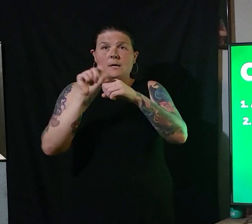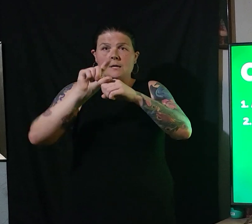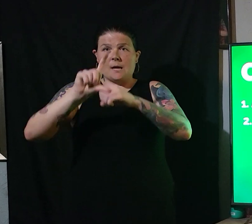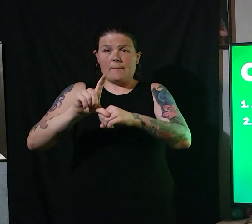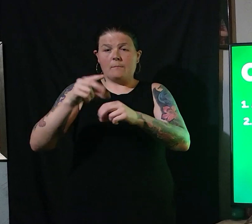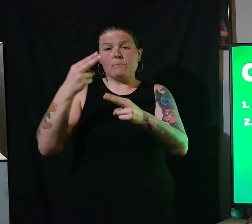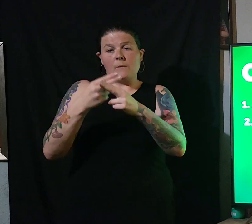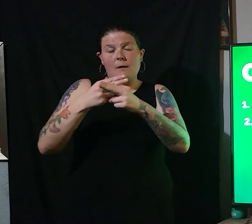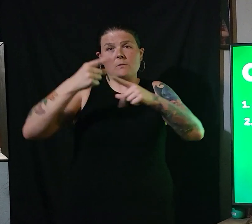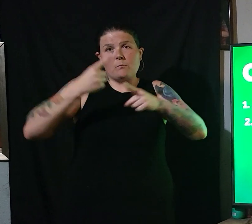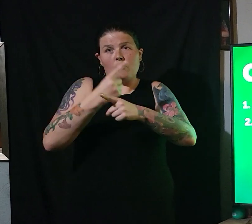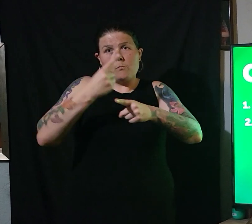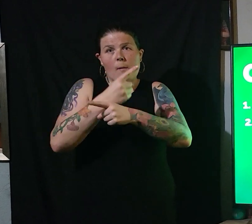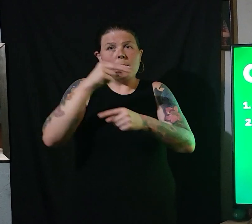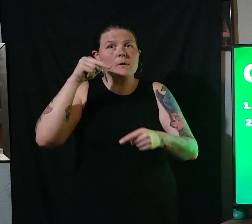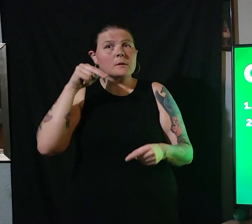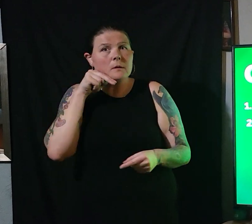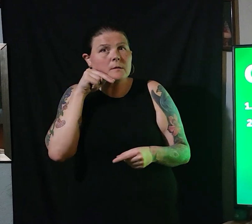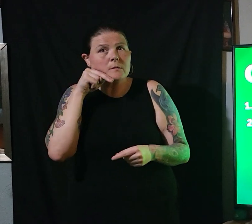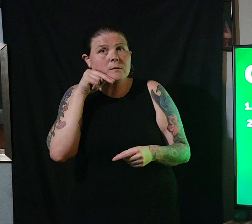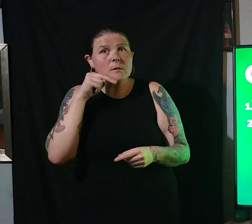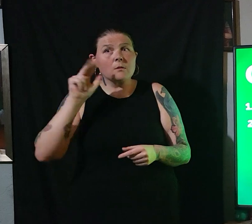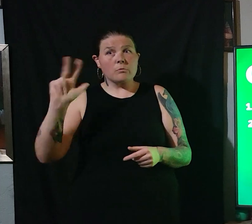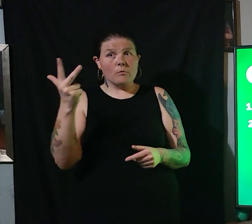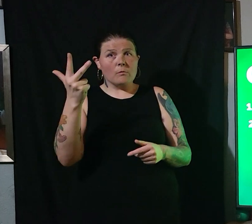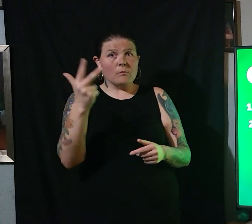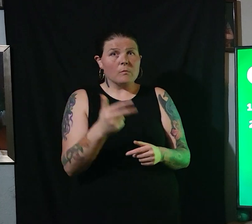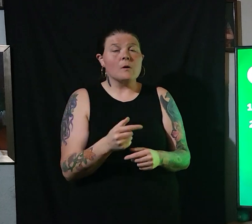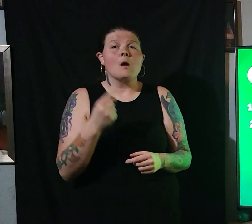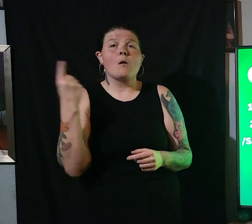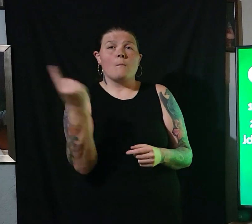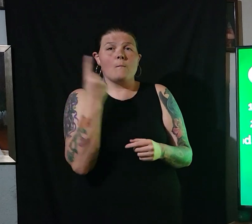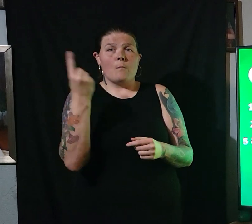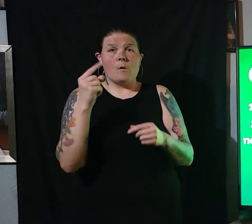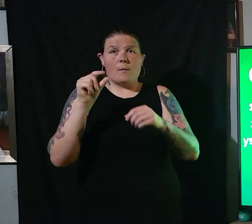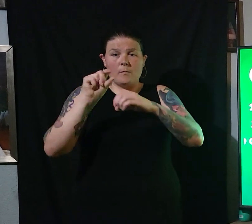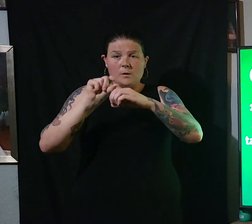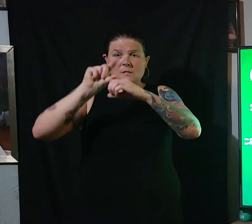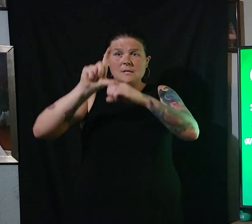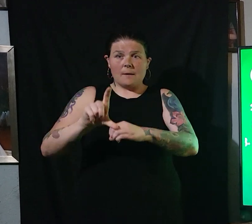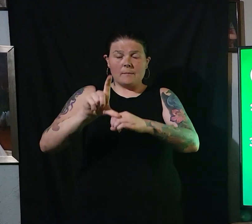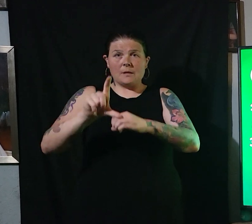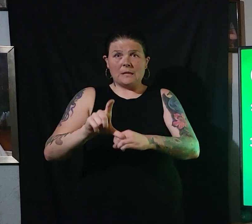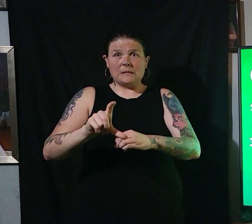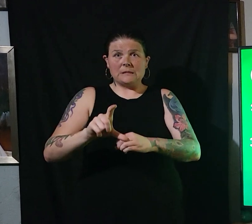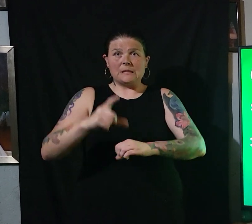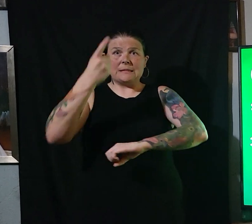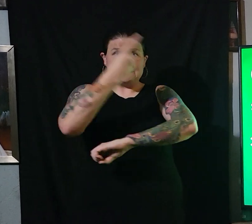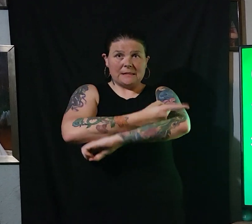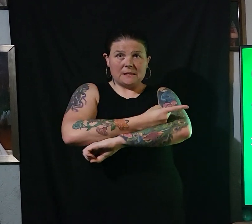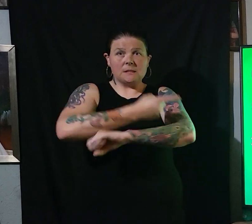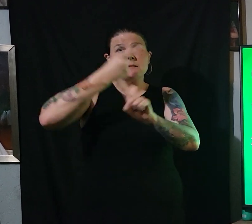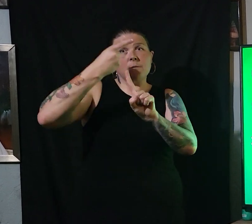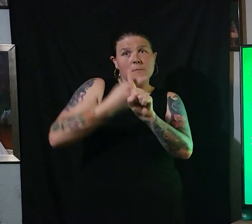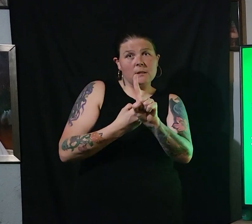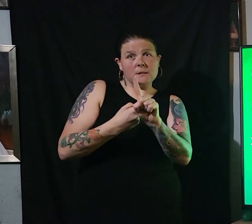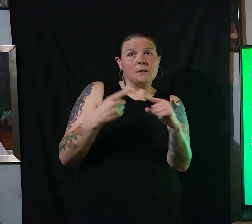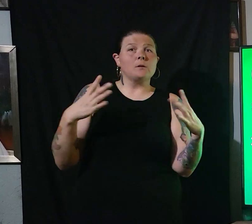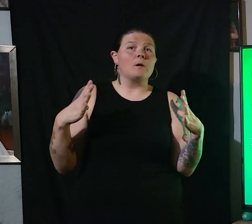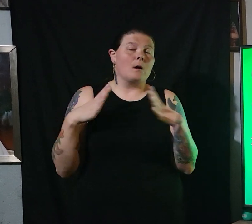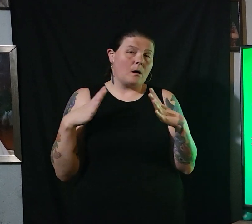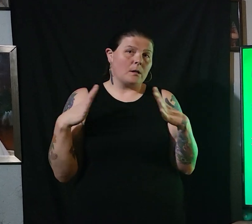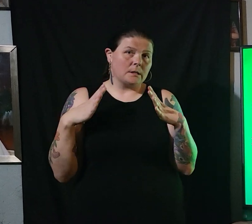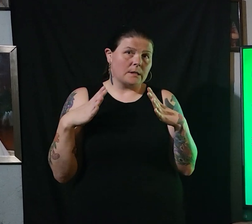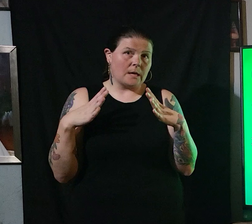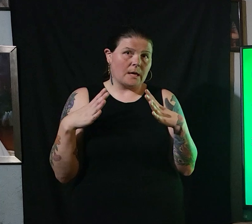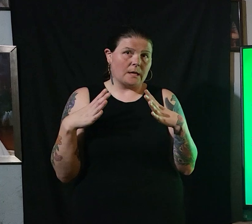capitalize names and proper nouns, and always capitalize days, months,